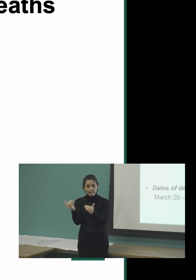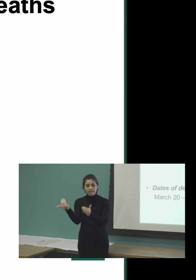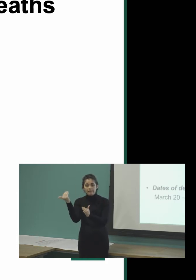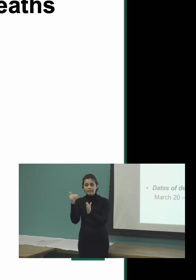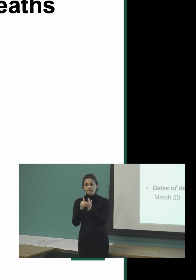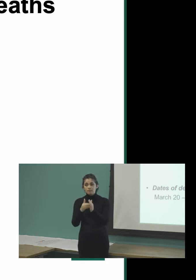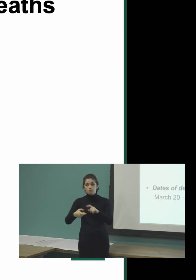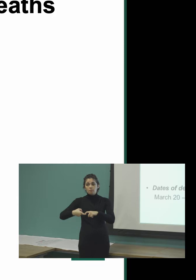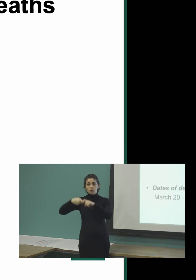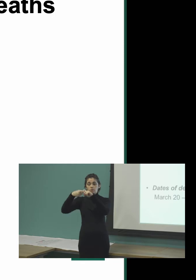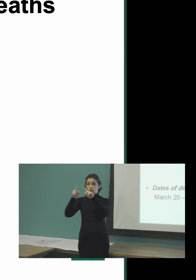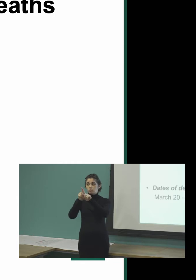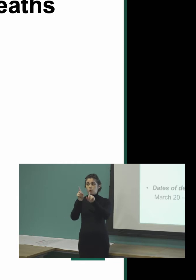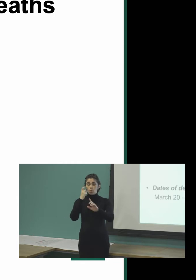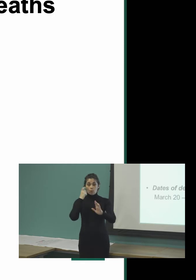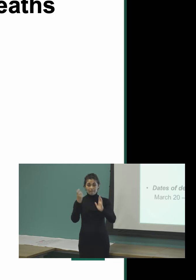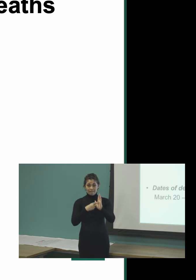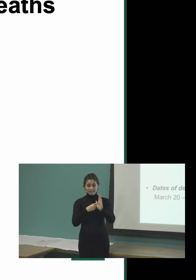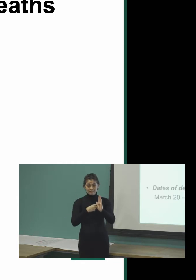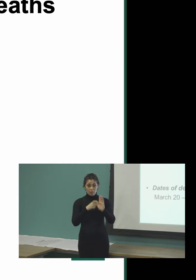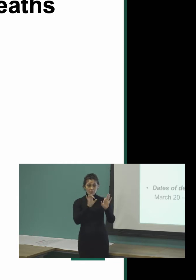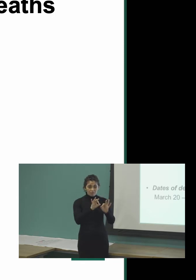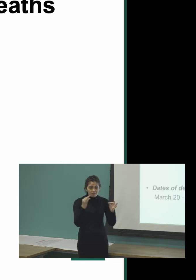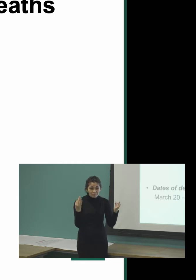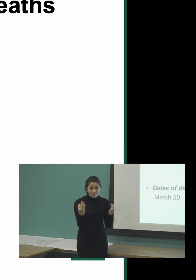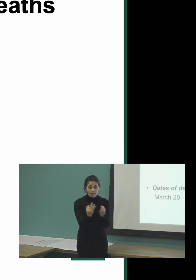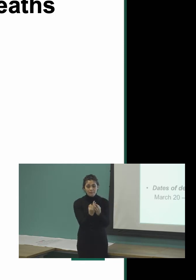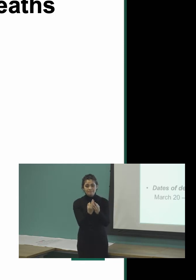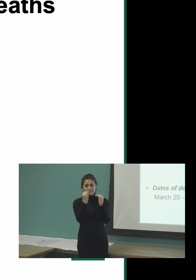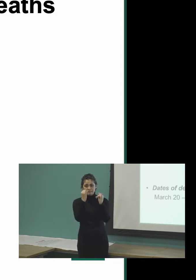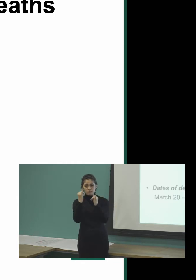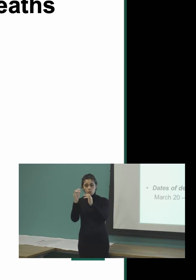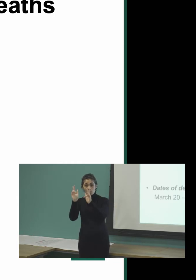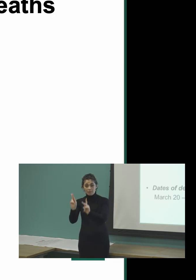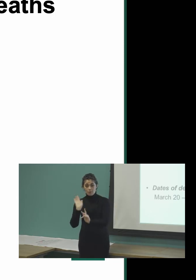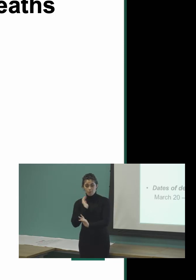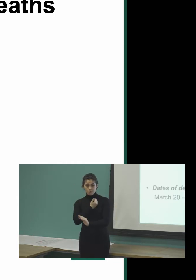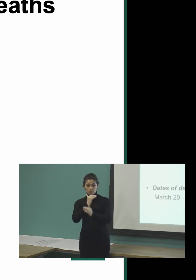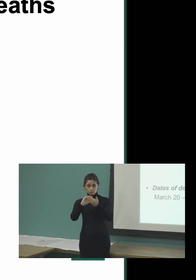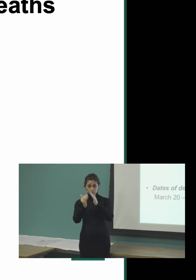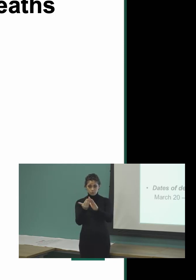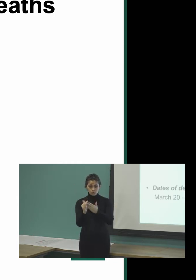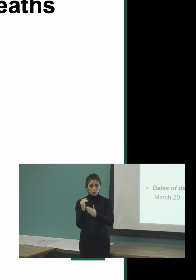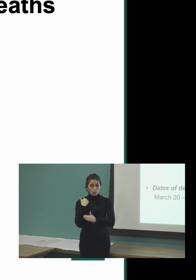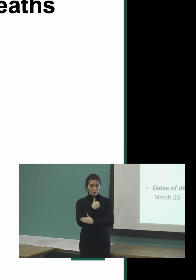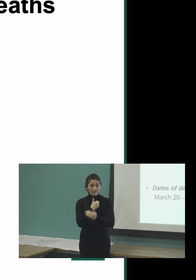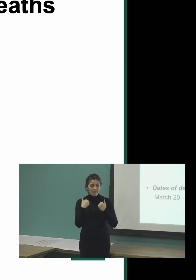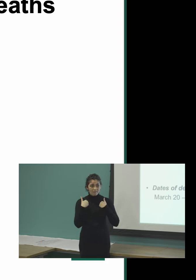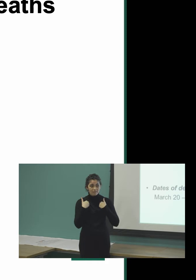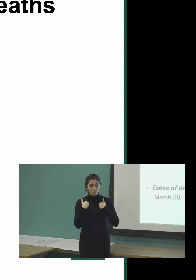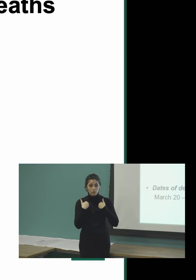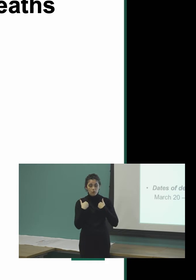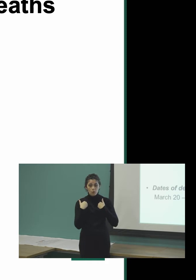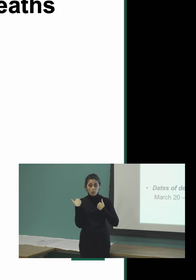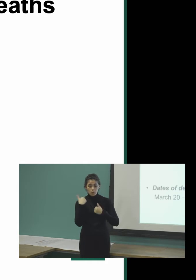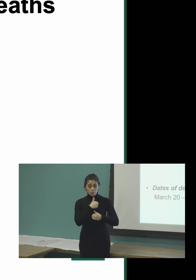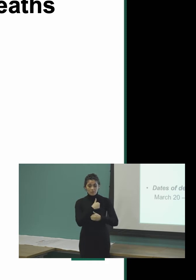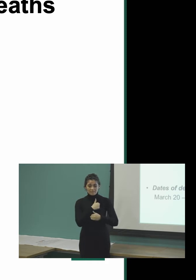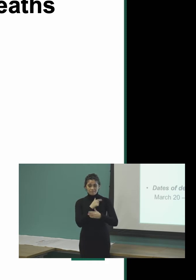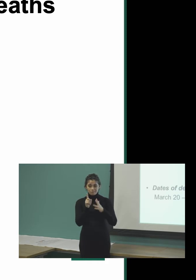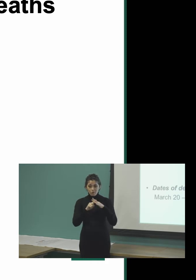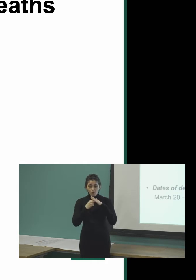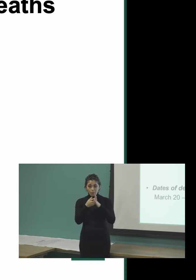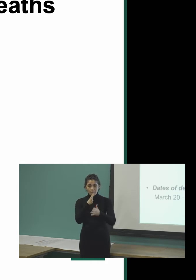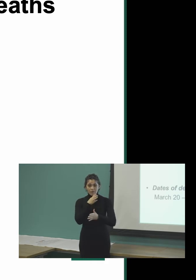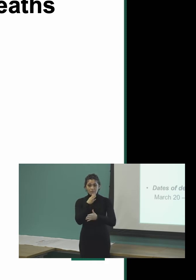pause and recognize that these are families and individuals in our community. And as we enter Mother's Day holiday,